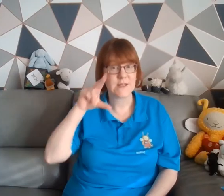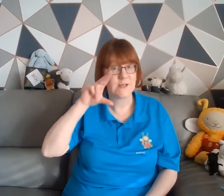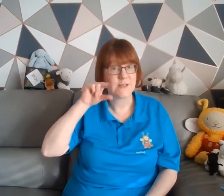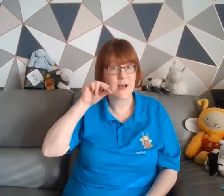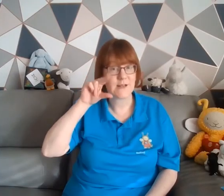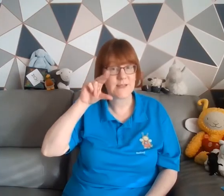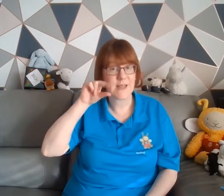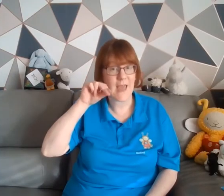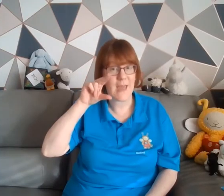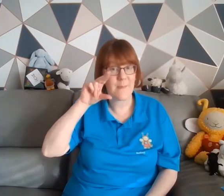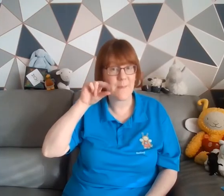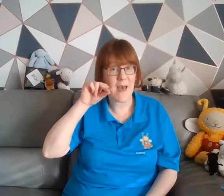little ducks came back.